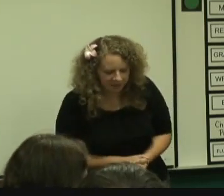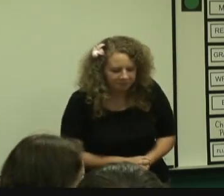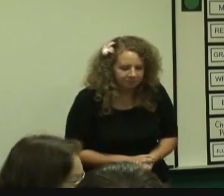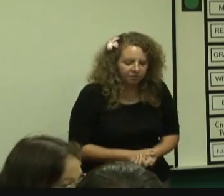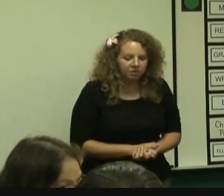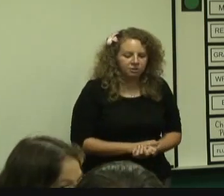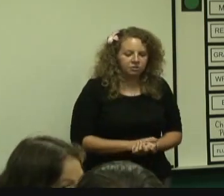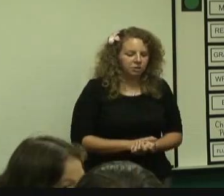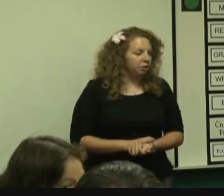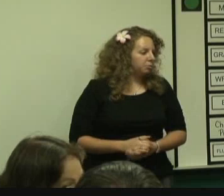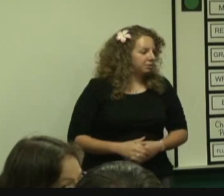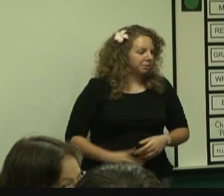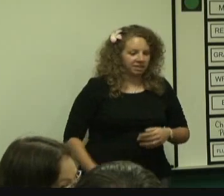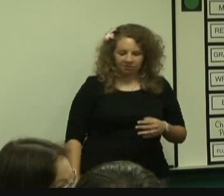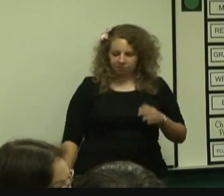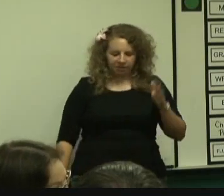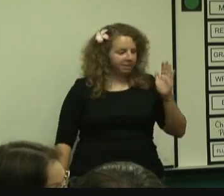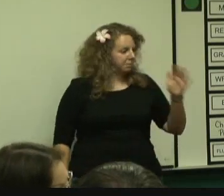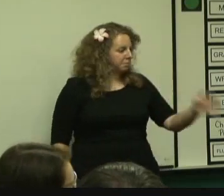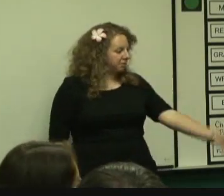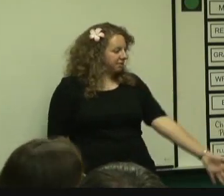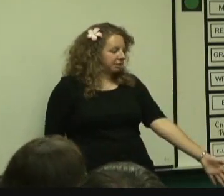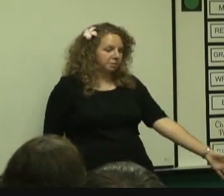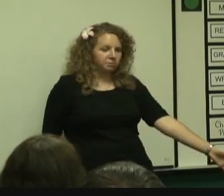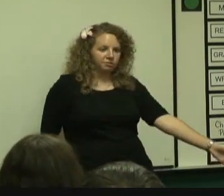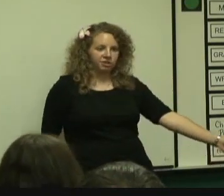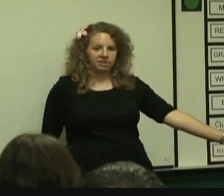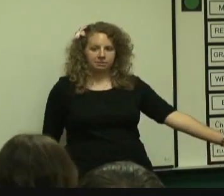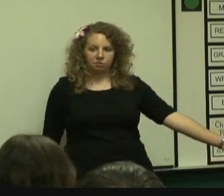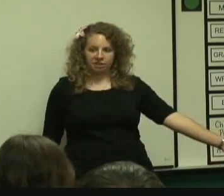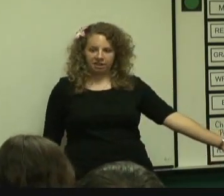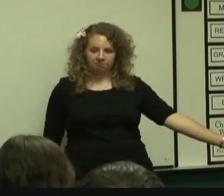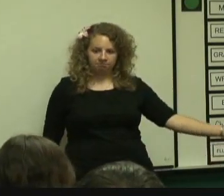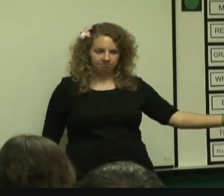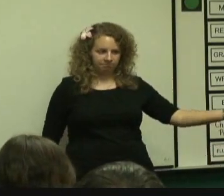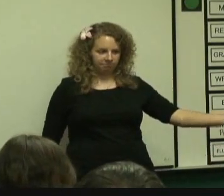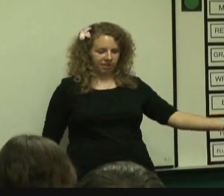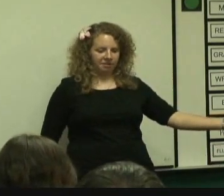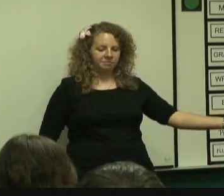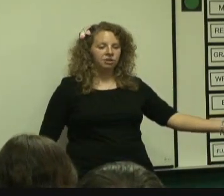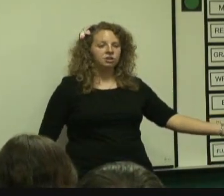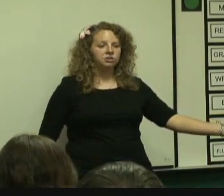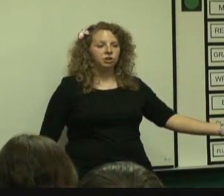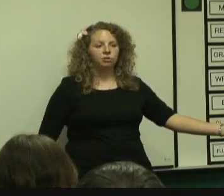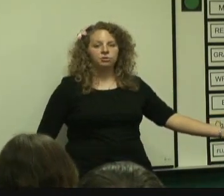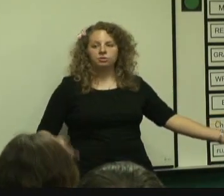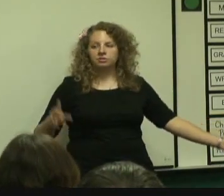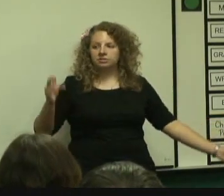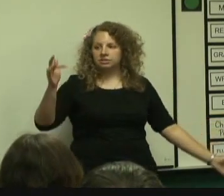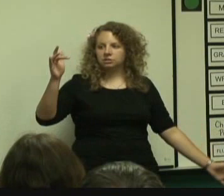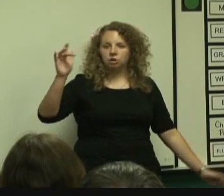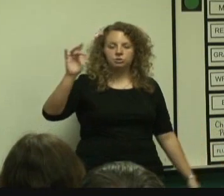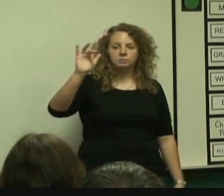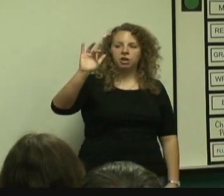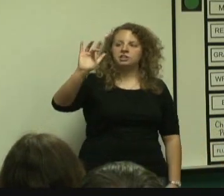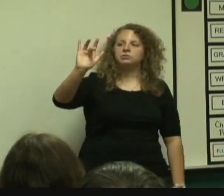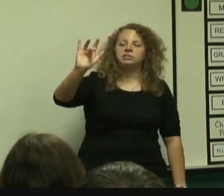okay? So we can pick a different place. Maybe this time I'm referring to him over here, okay? So smart is going to be